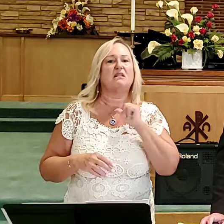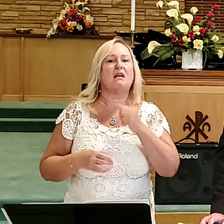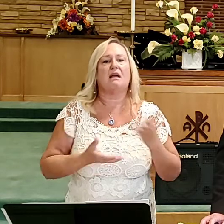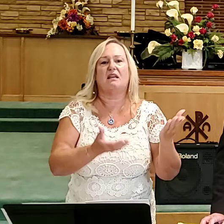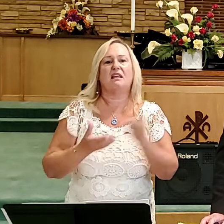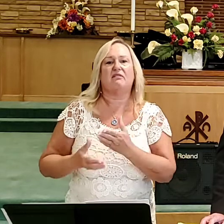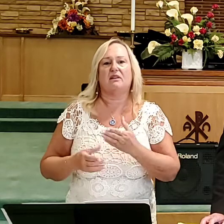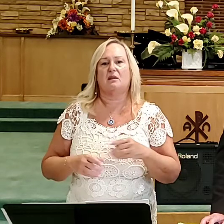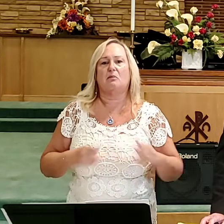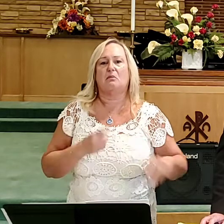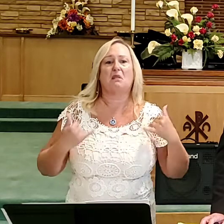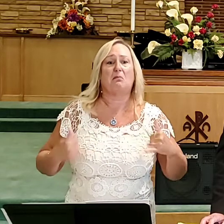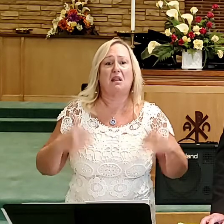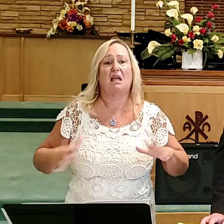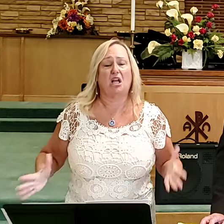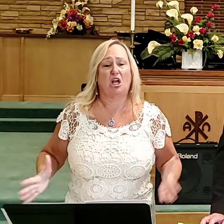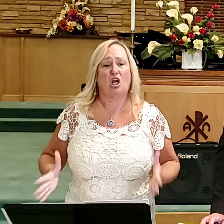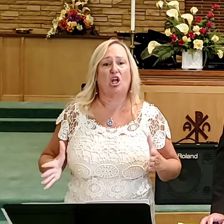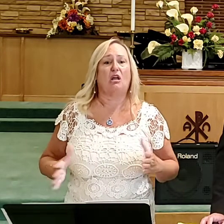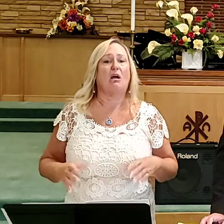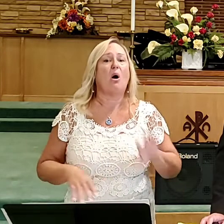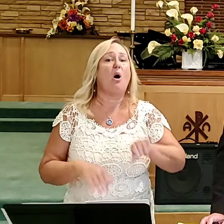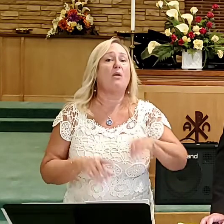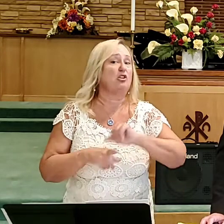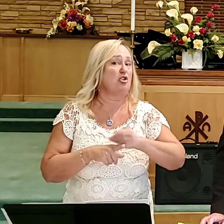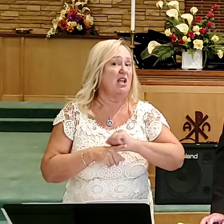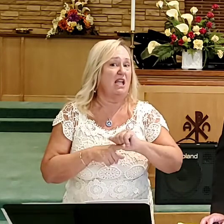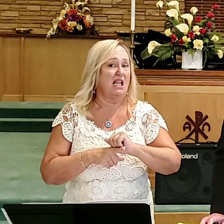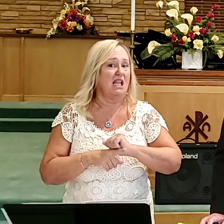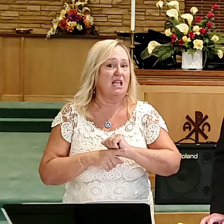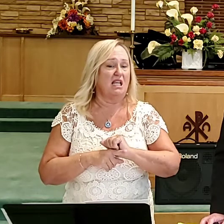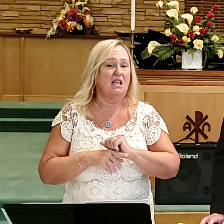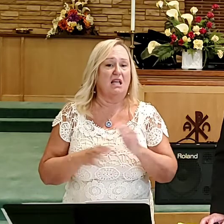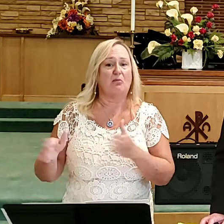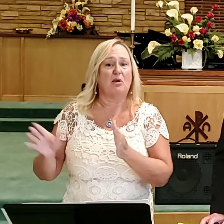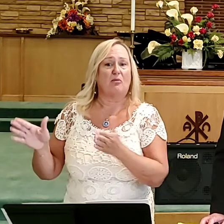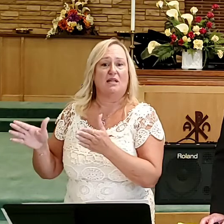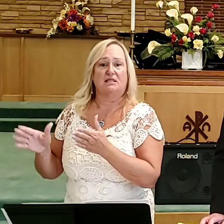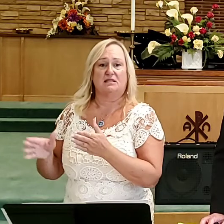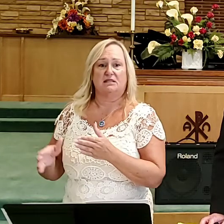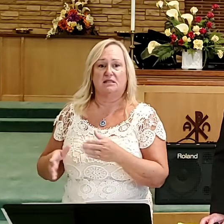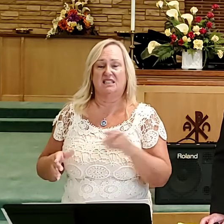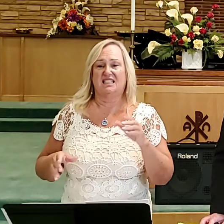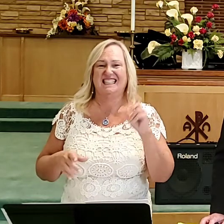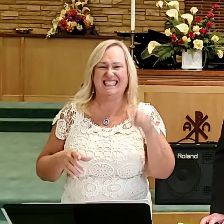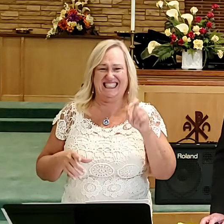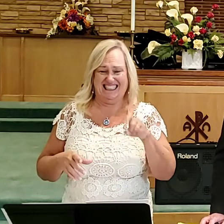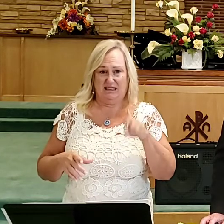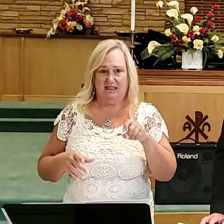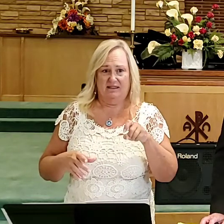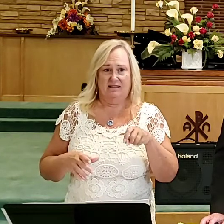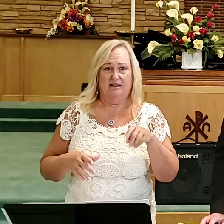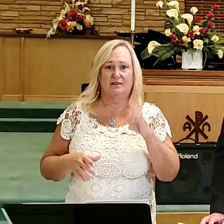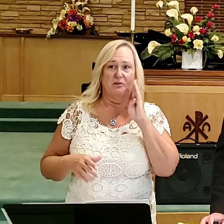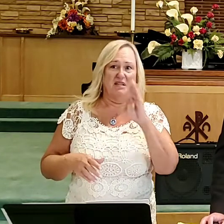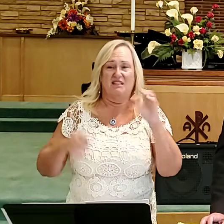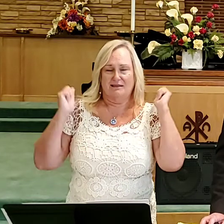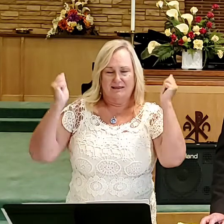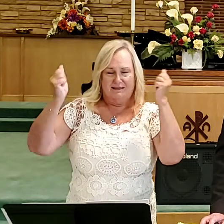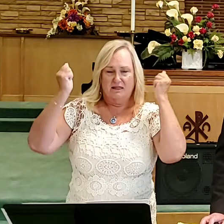the cornerback all the training and preparation he needed to